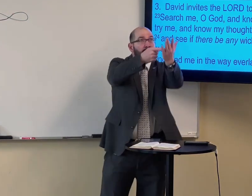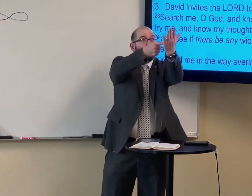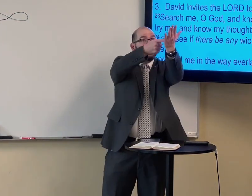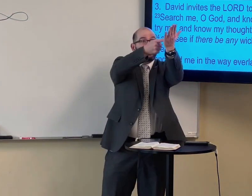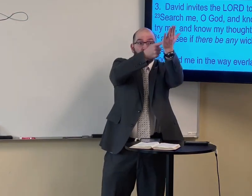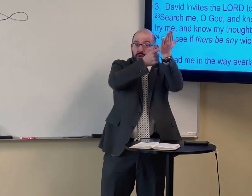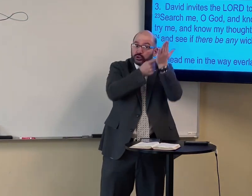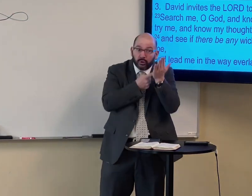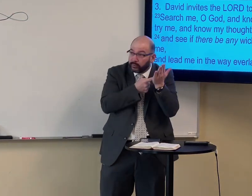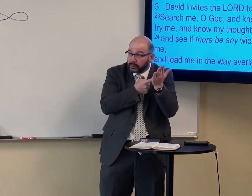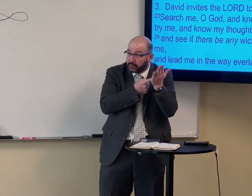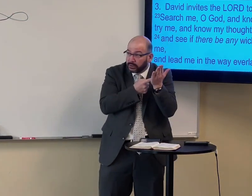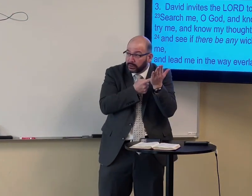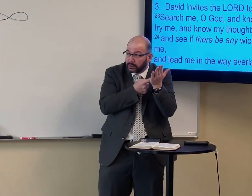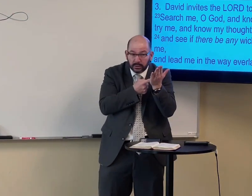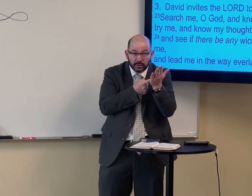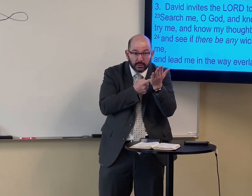in the right way. He doesn't say, show me.